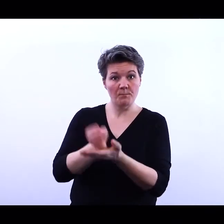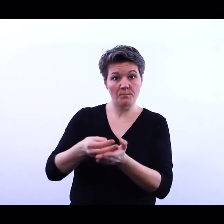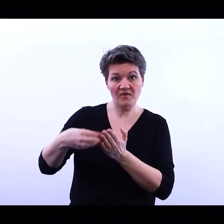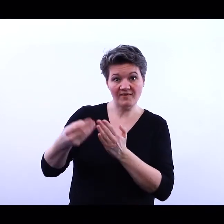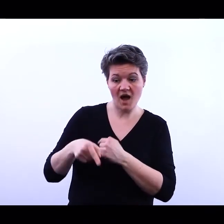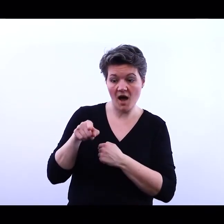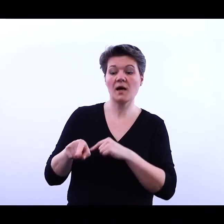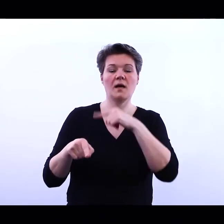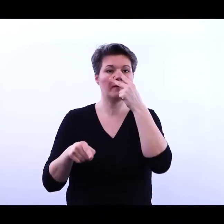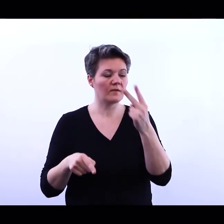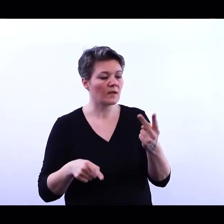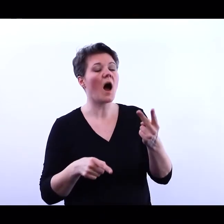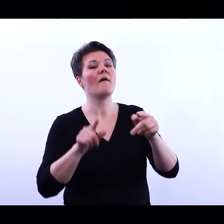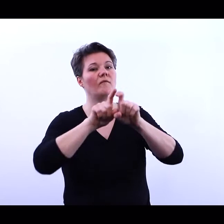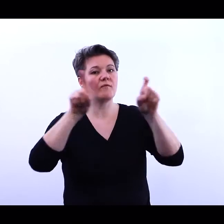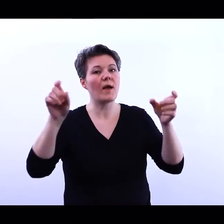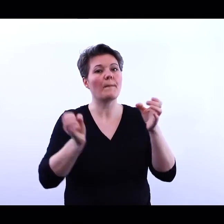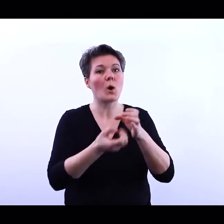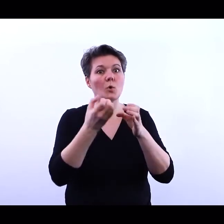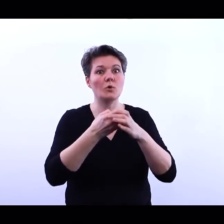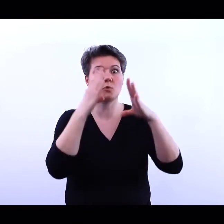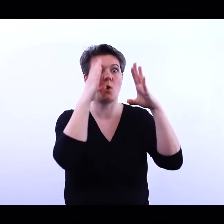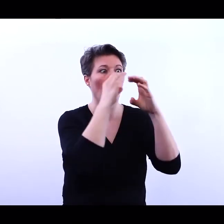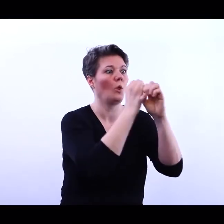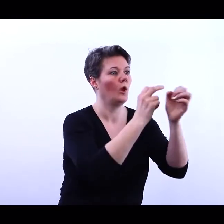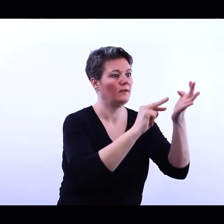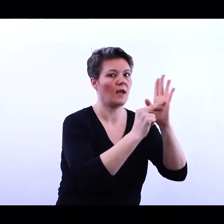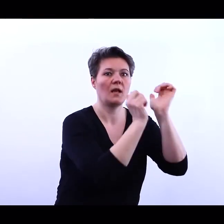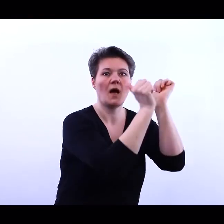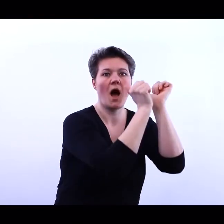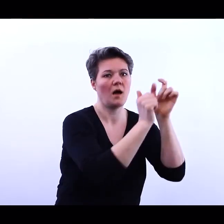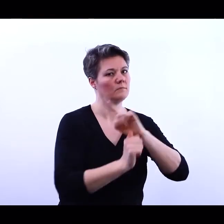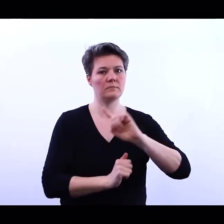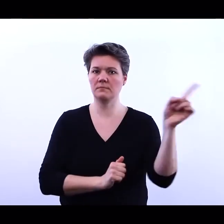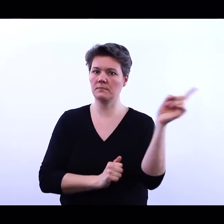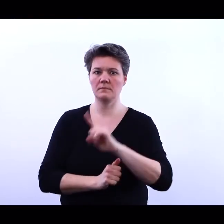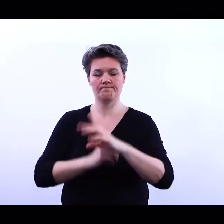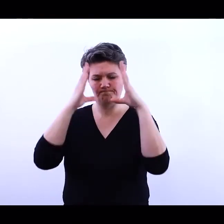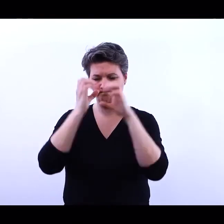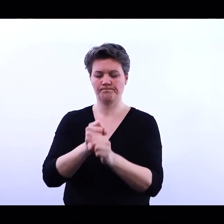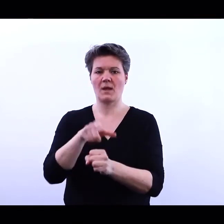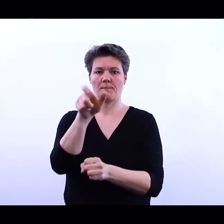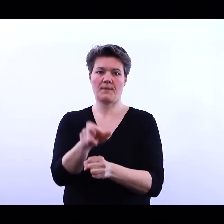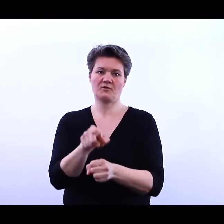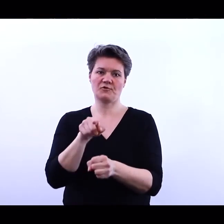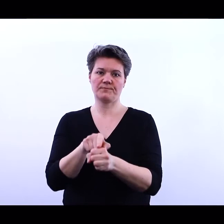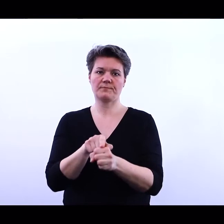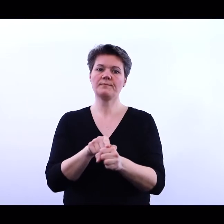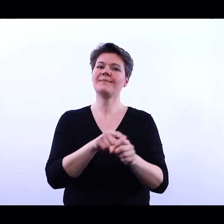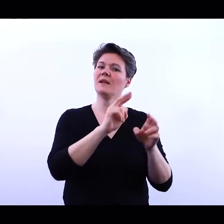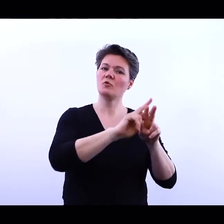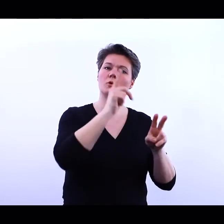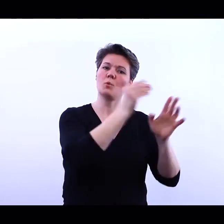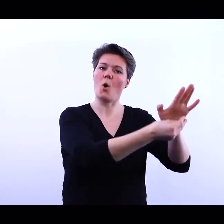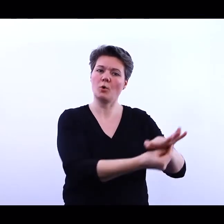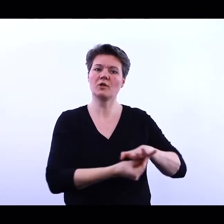organization culture is not focused on celebrating the tools, right? That the tools are really there in service to your work.